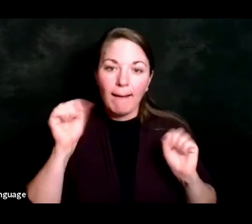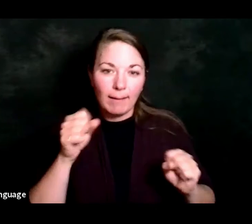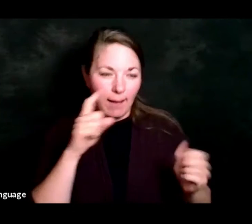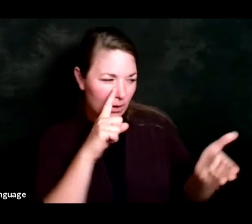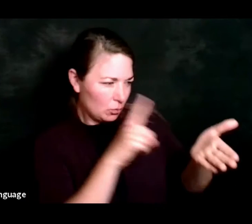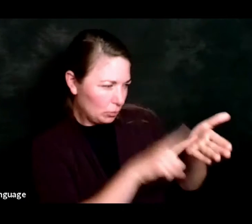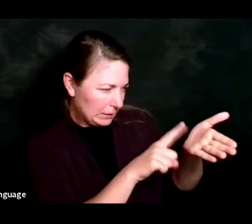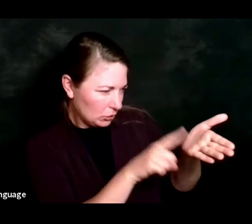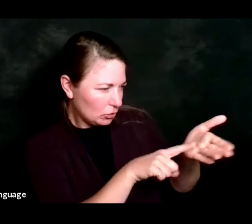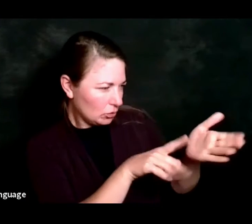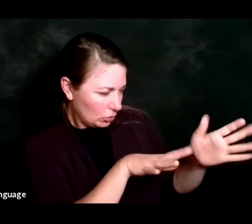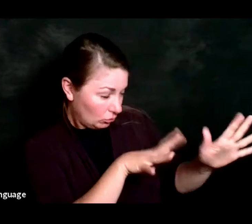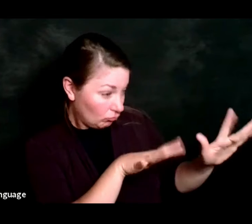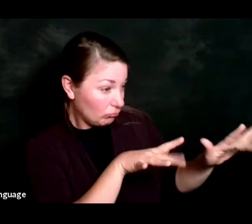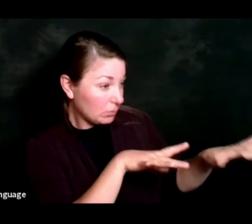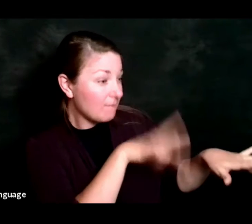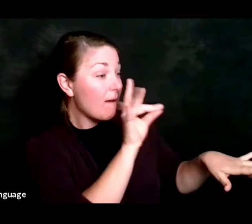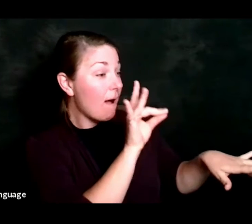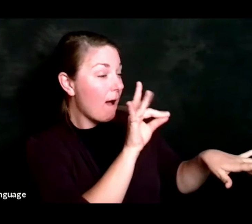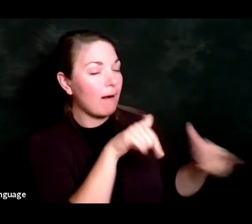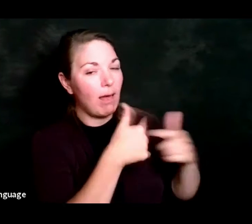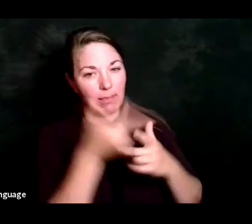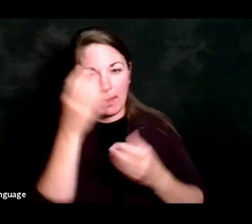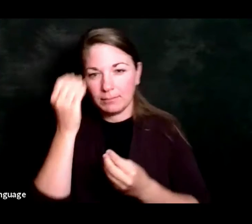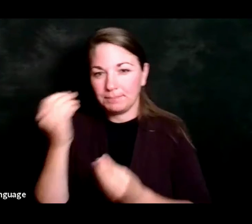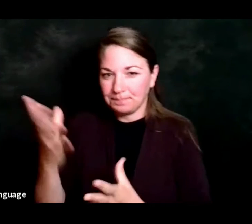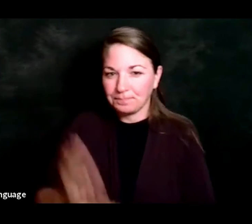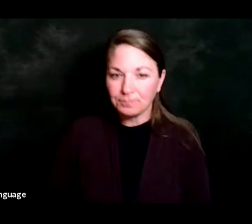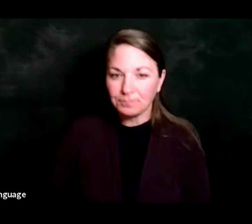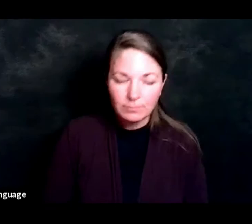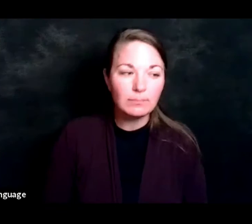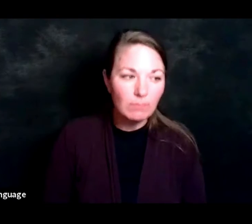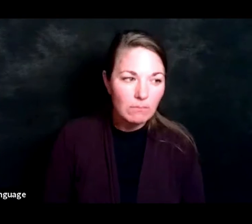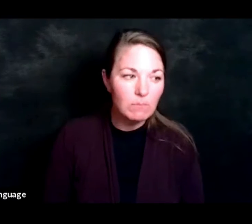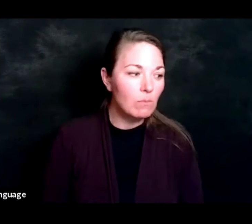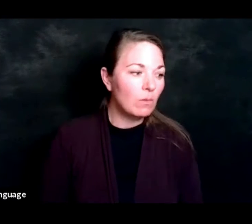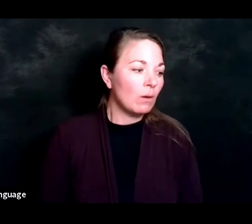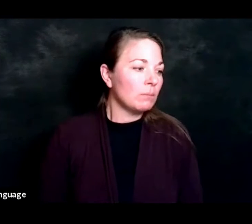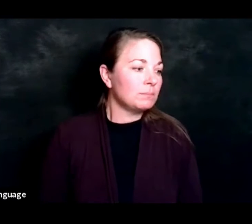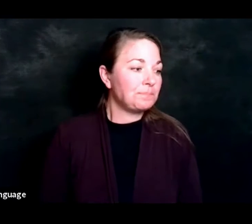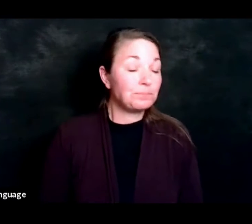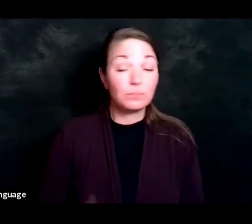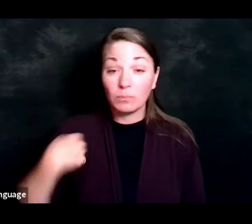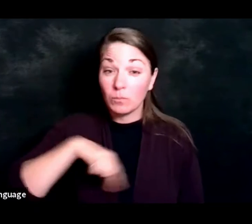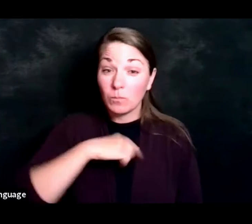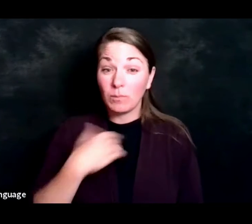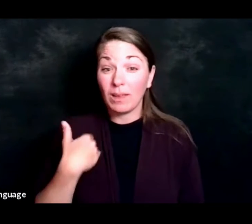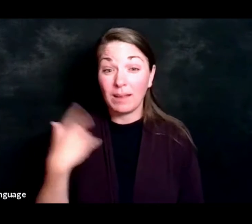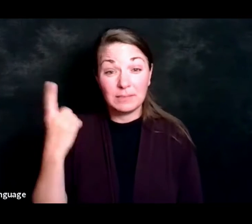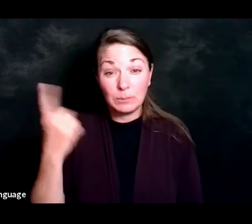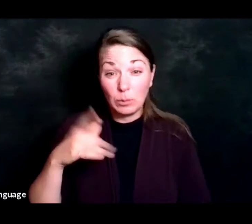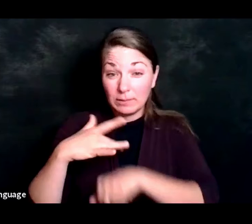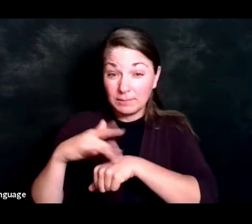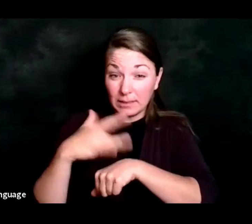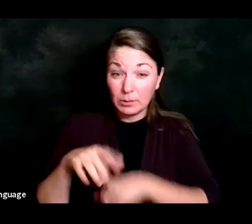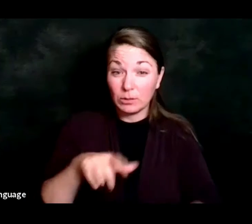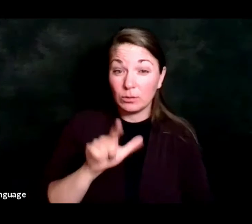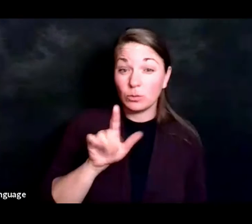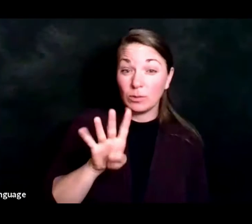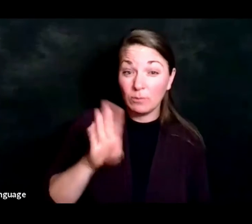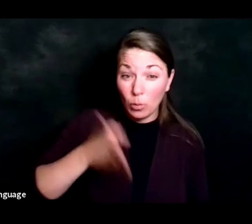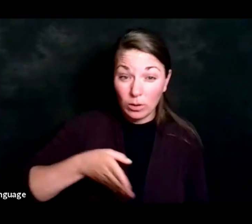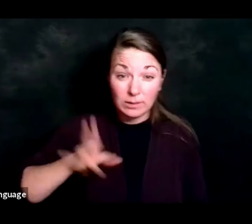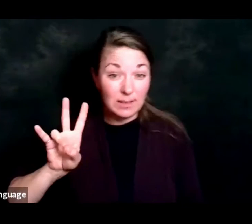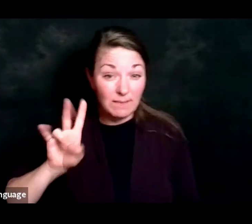get back to you with the information that I find out, because we have someone that's available 24/7